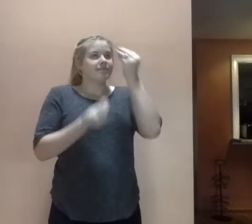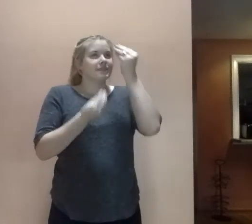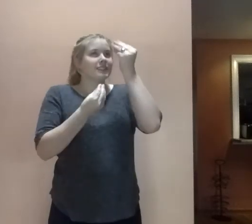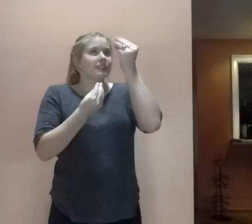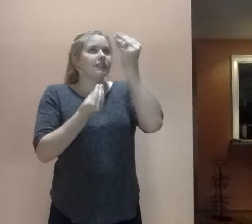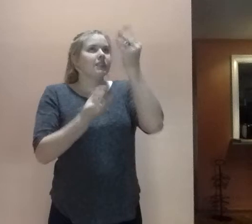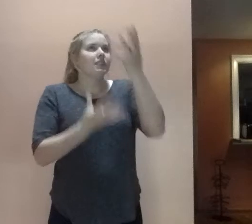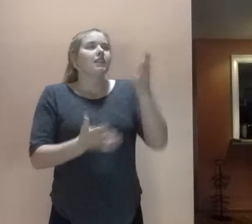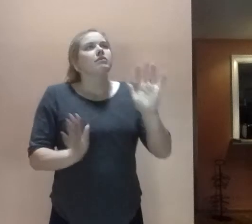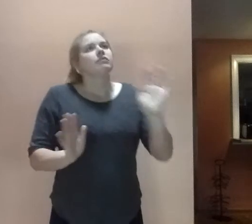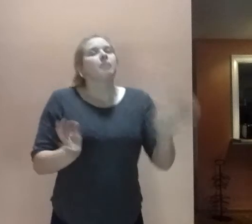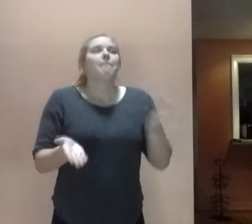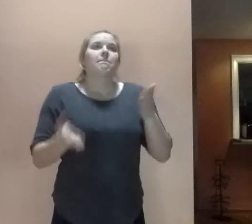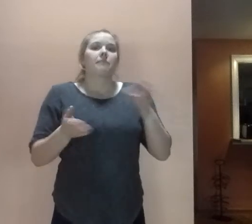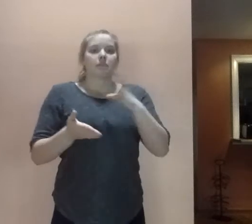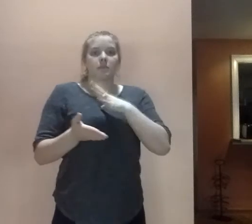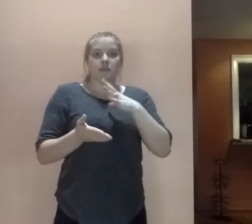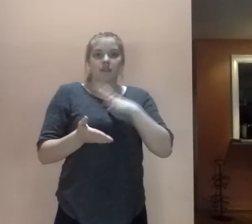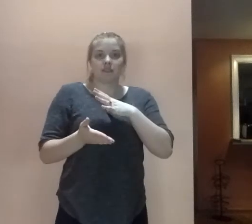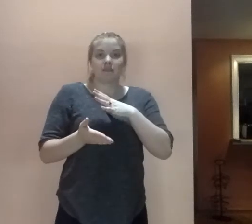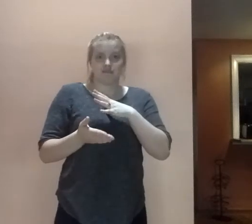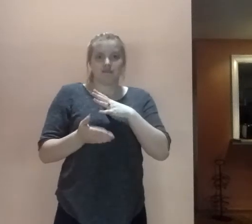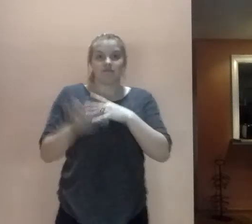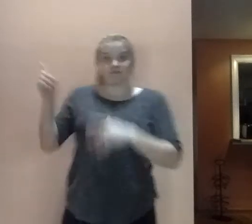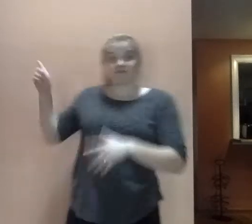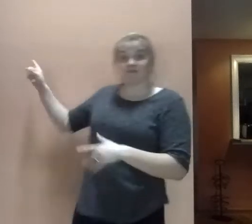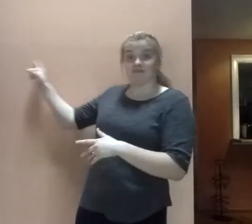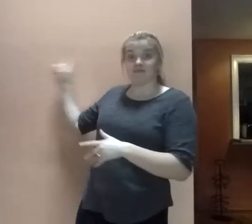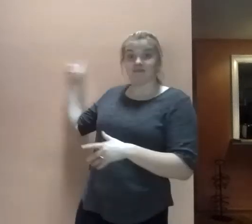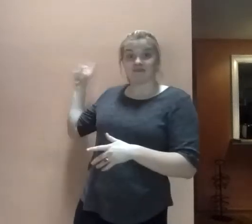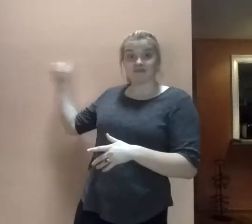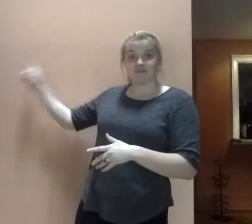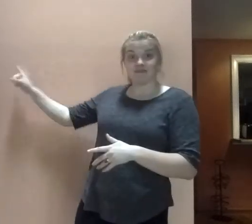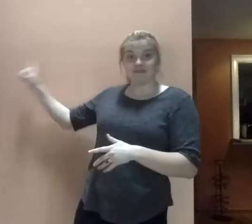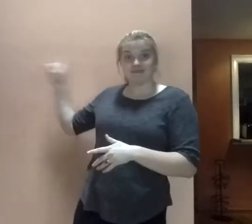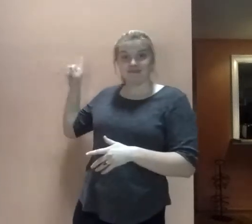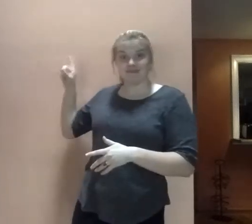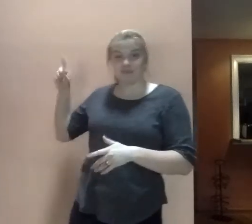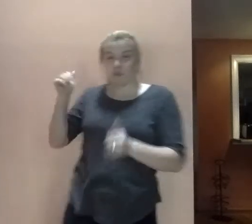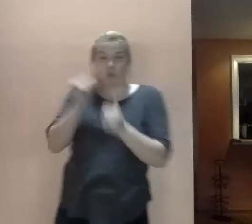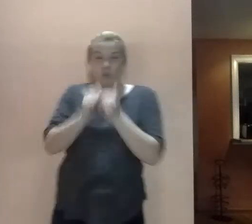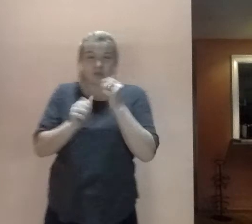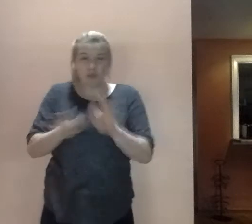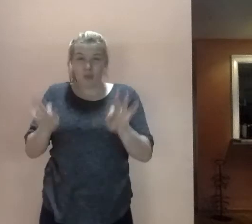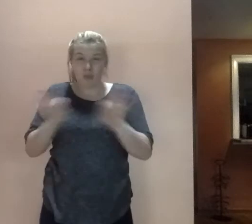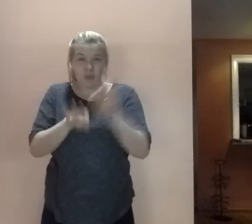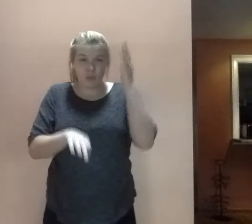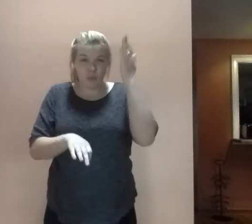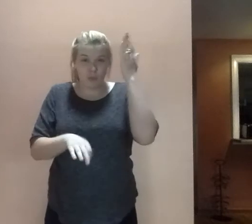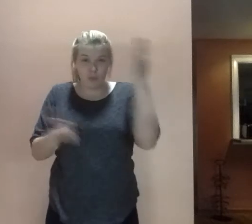tobacco industry memo. It's called Doubt is Our Product. That's all they had to do. They didn't have to convince Americans that smoking was